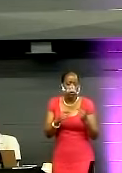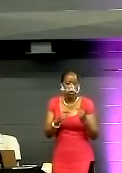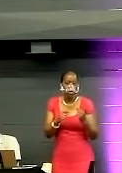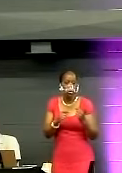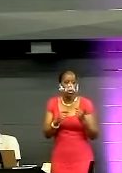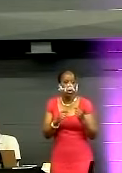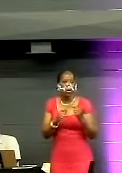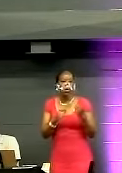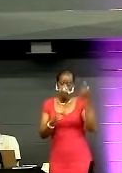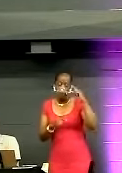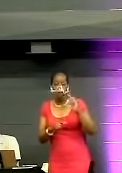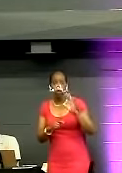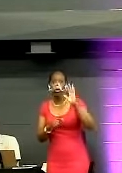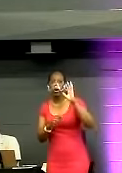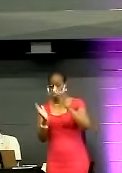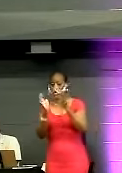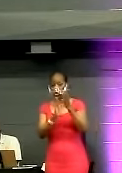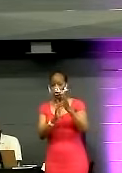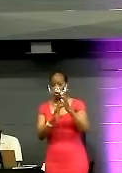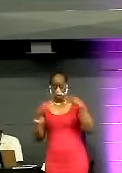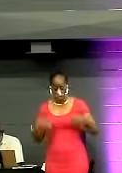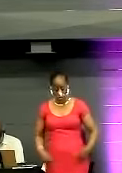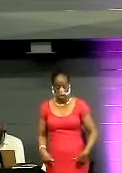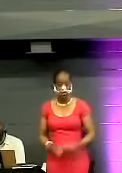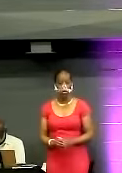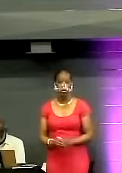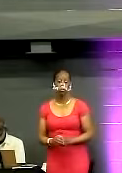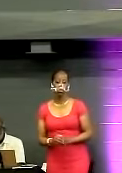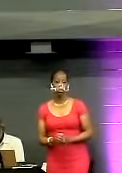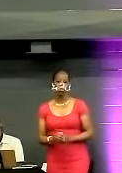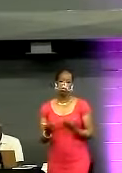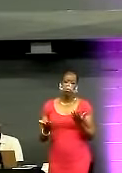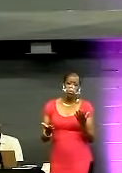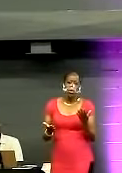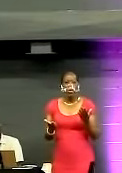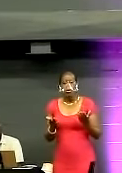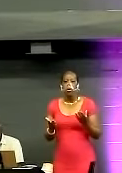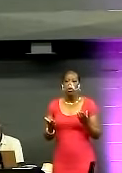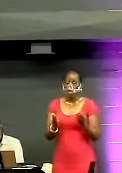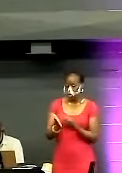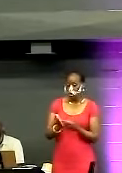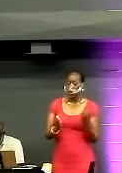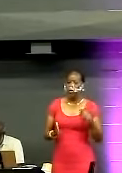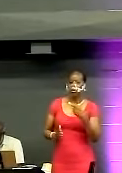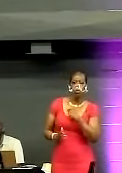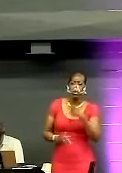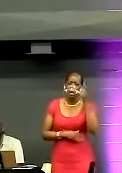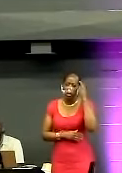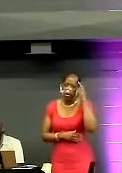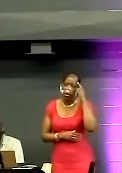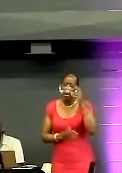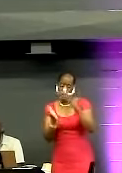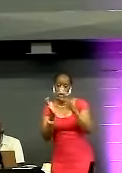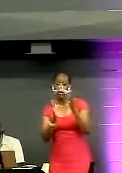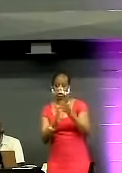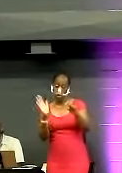they, listen to it. This is the Passion Translation. Usually we think about that he's already crucified and he says this